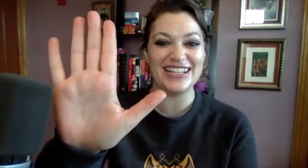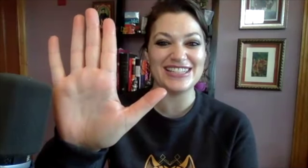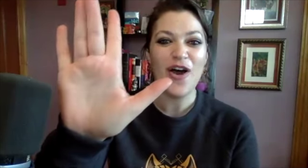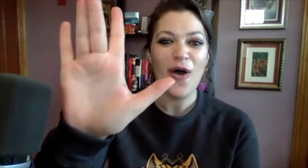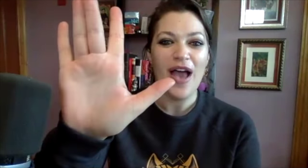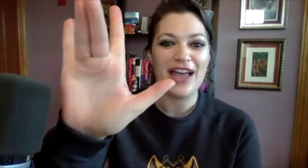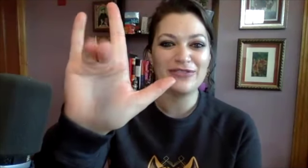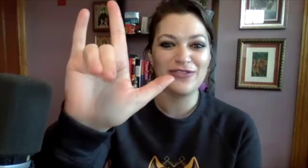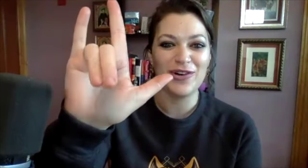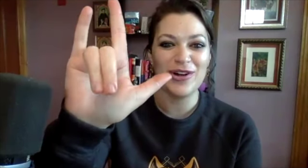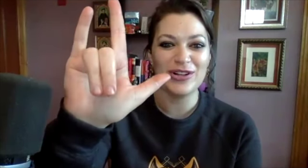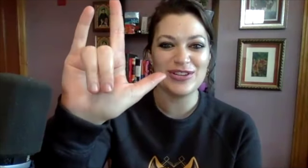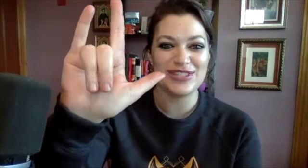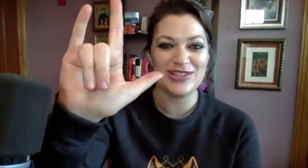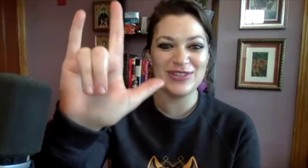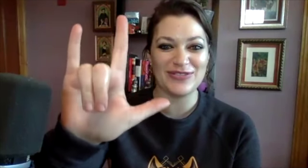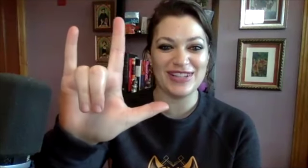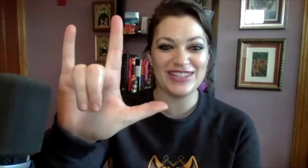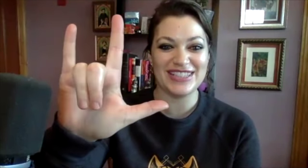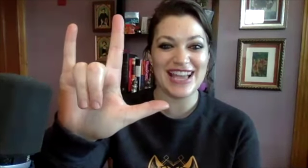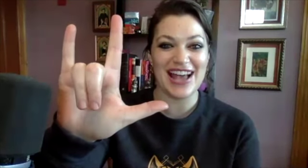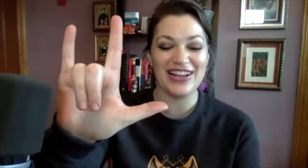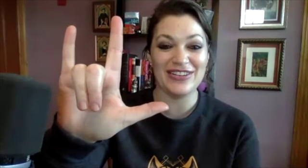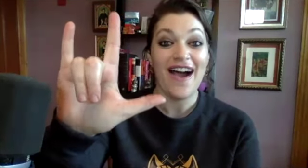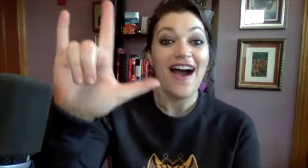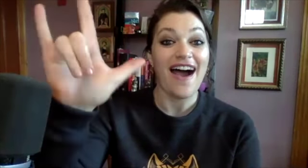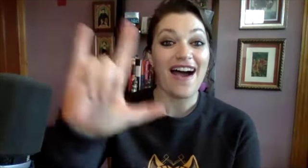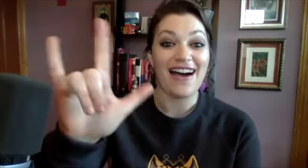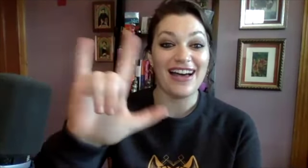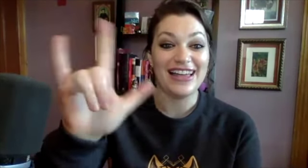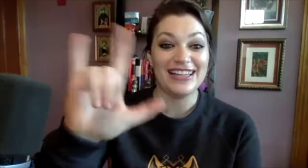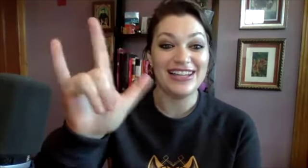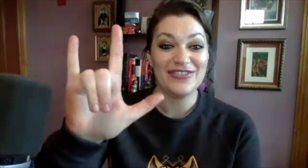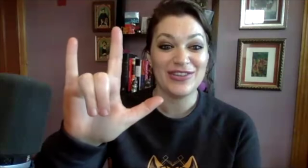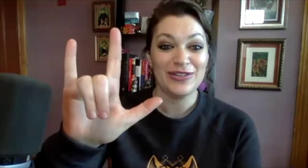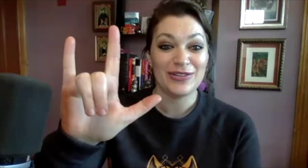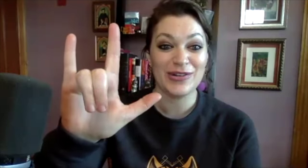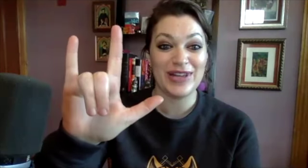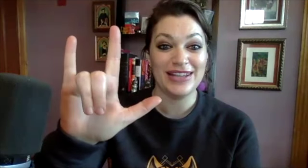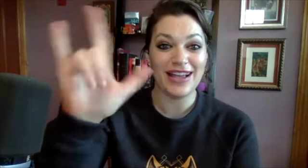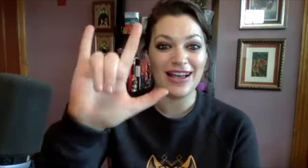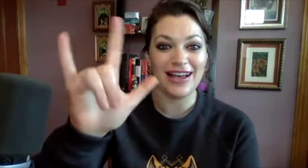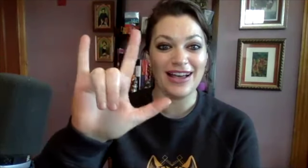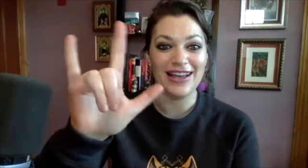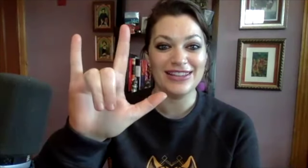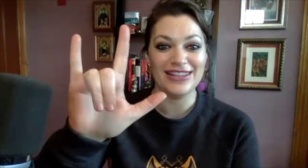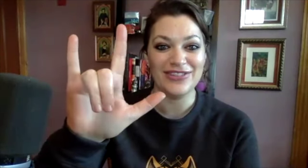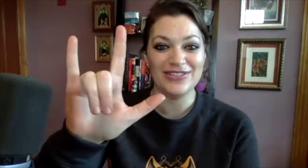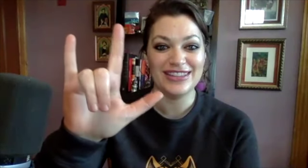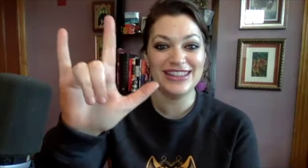let me see your hands. And fold those two middle fingers down. I love you. Quinn, I love you.